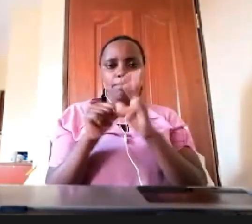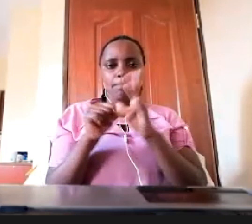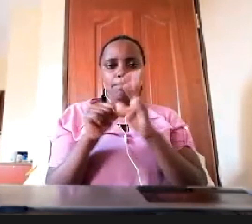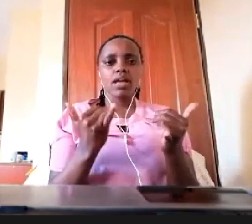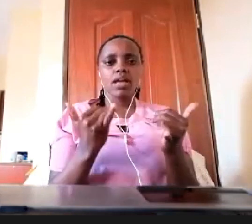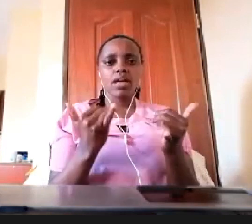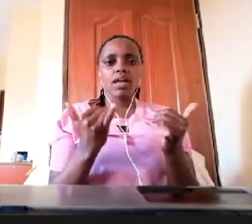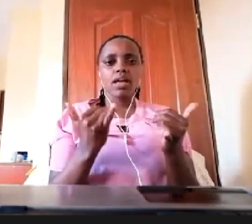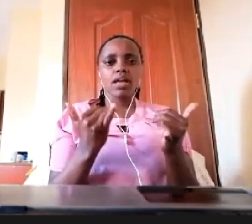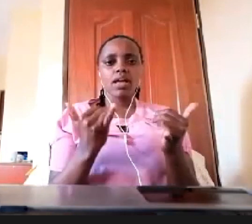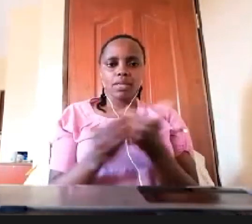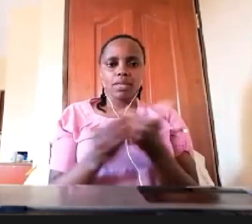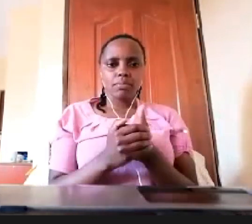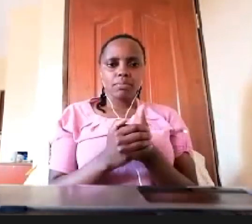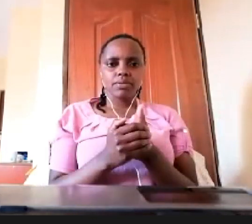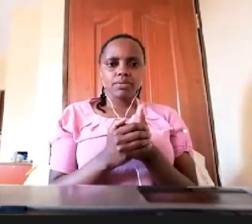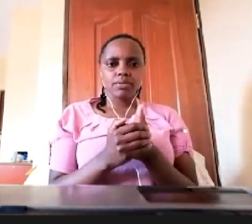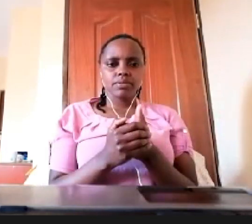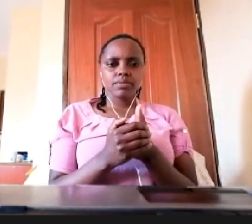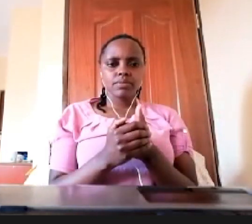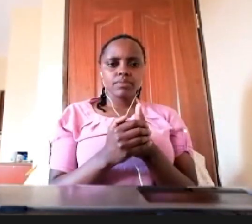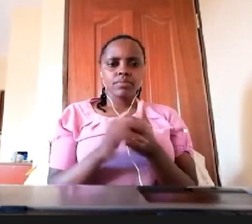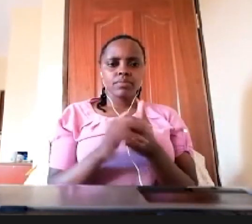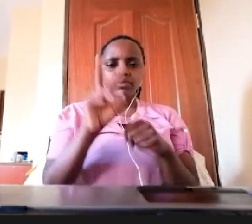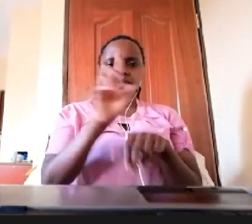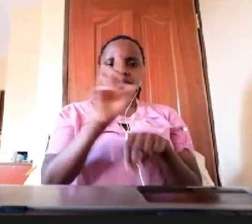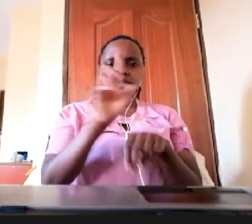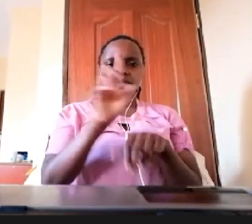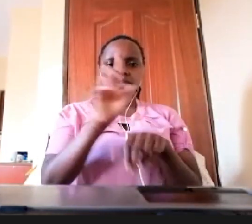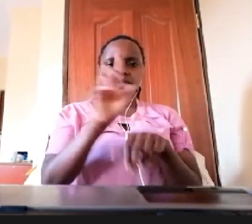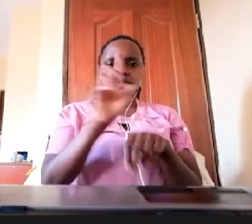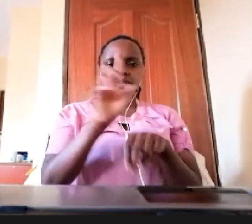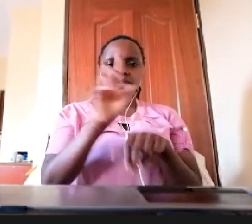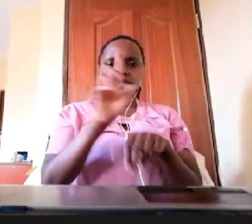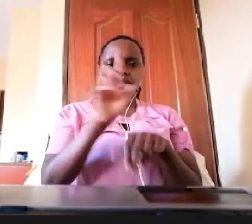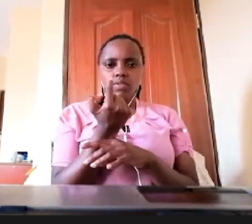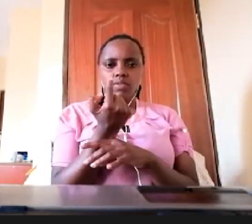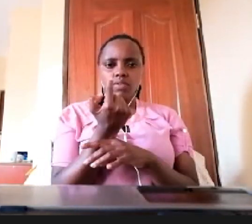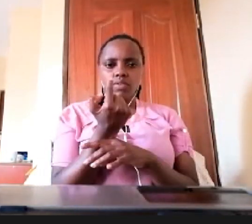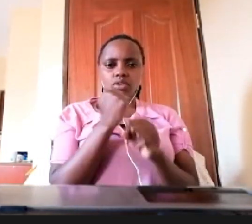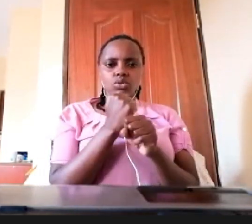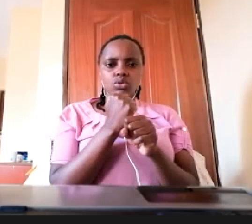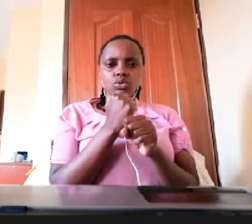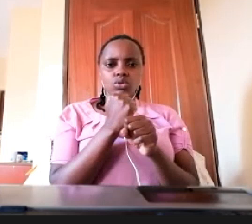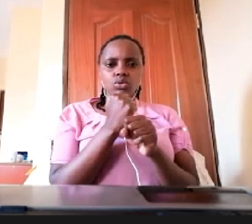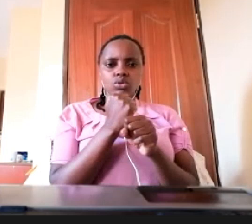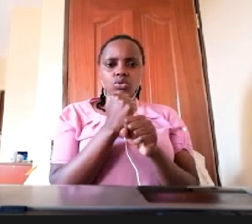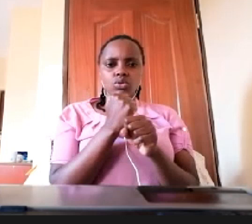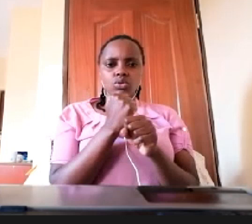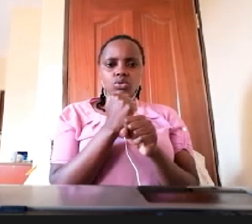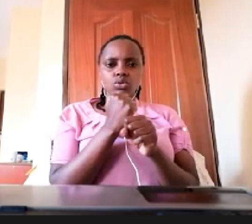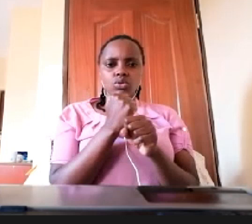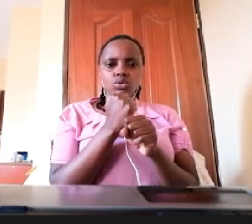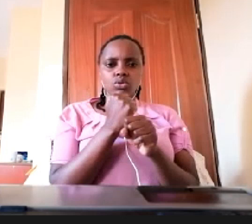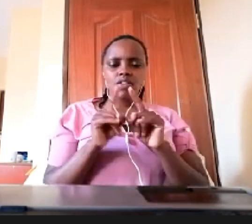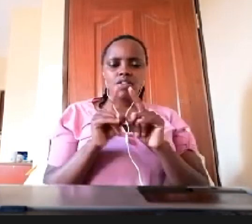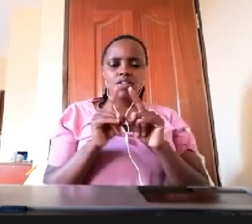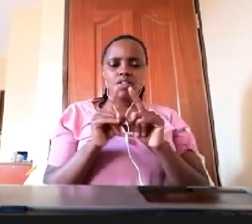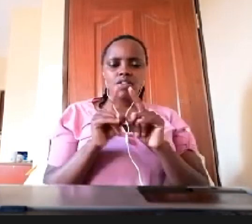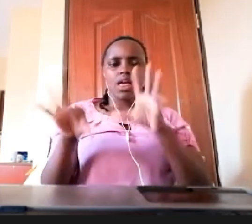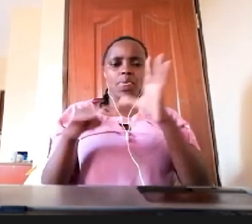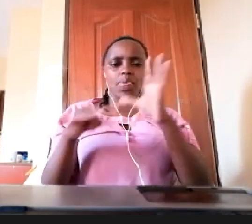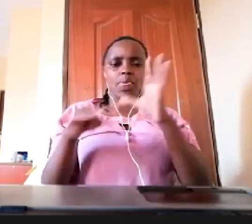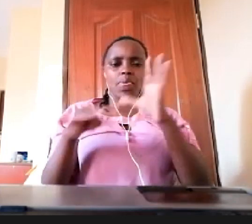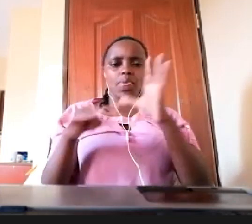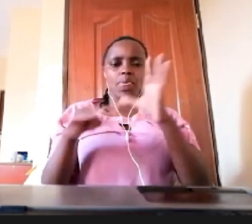Point, maybe just I will take 2 minutes to do a bit of an analysis, not comprehensive, I must say,